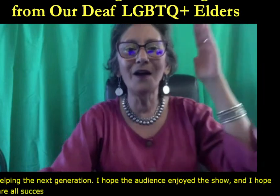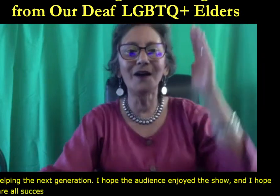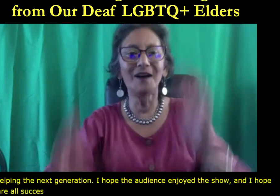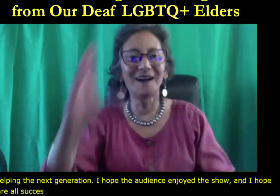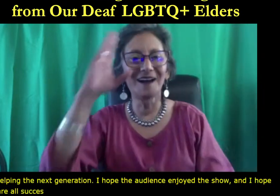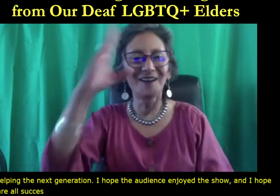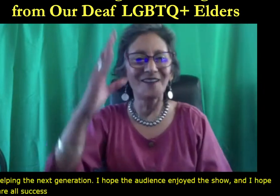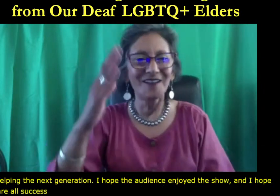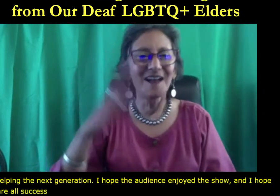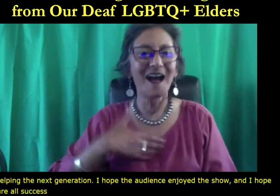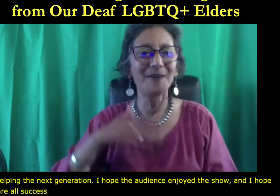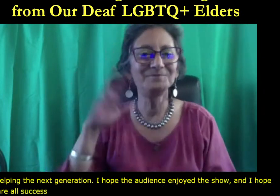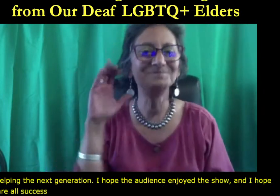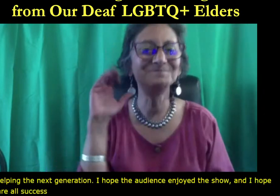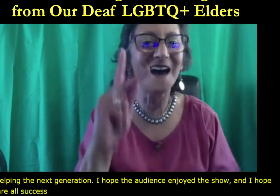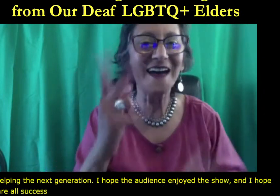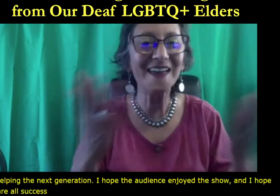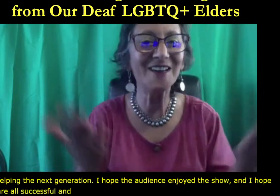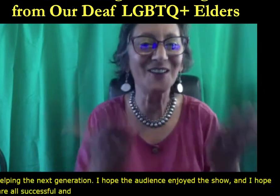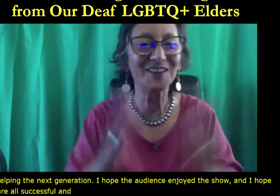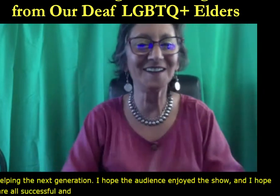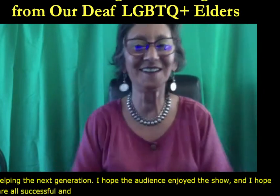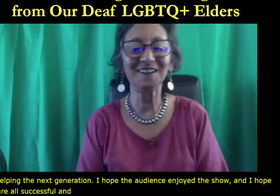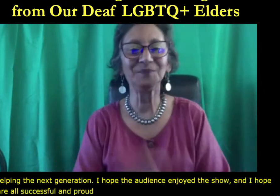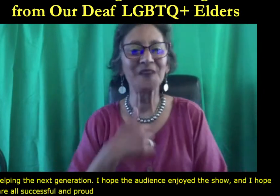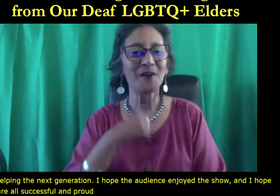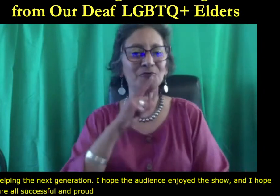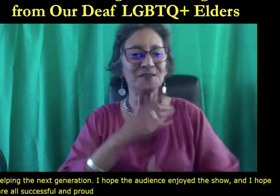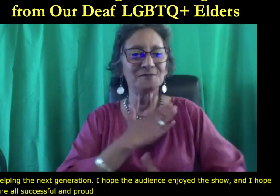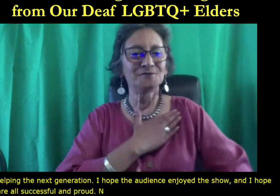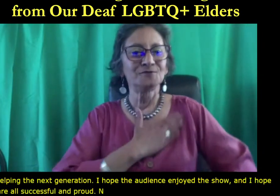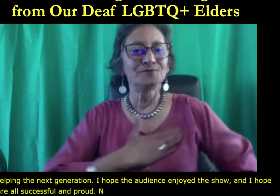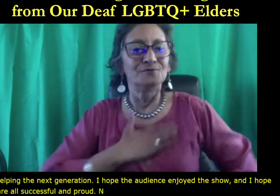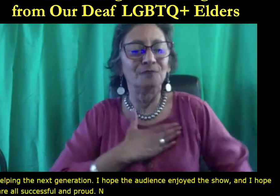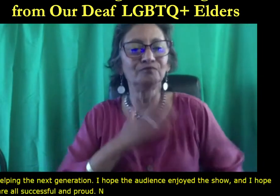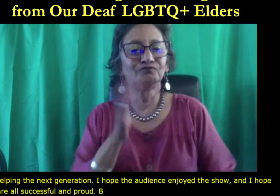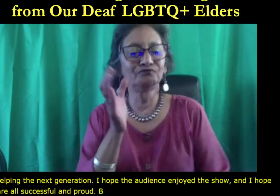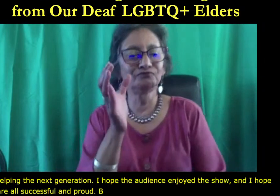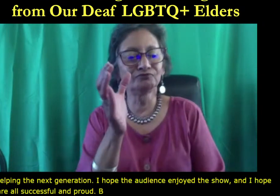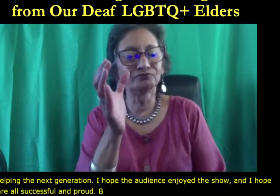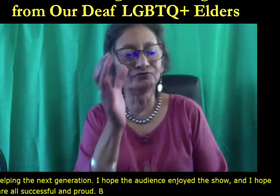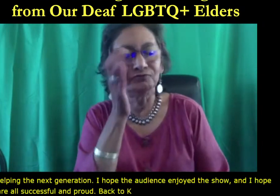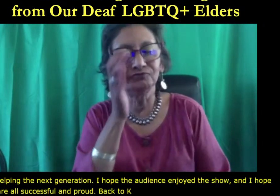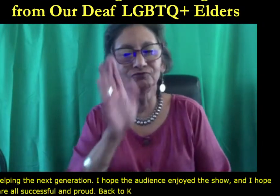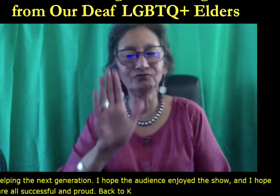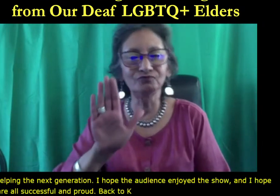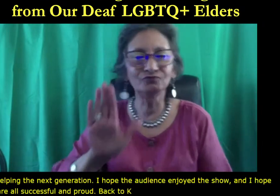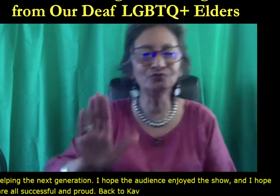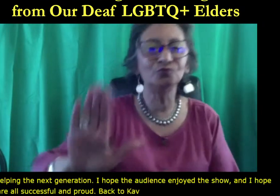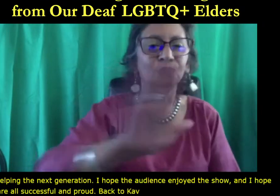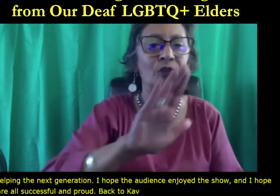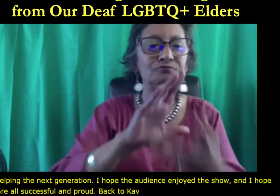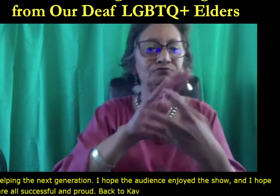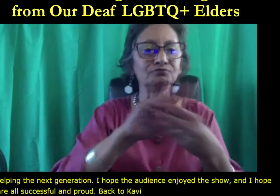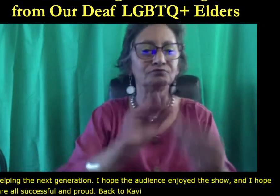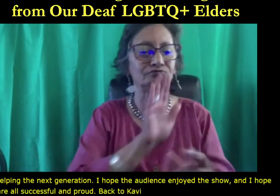Hi, again. Hello. Oh, I'm happy to be back here. I thoroughly enjoyed listening to